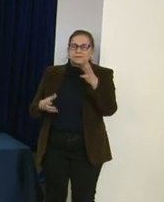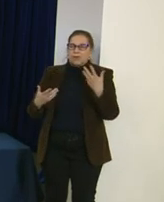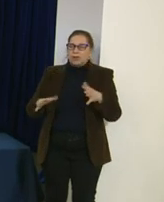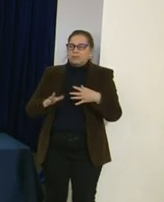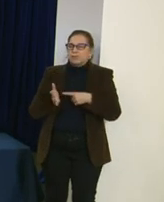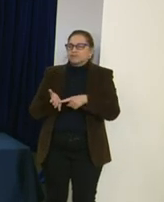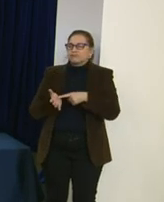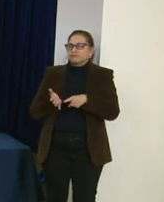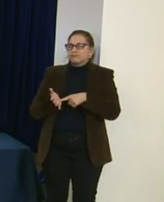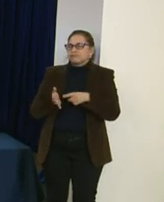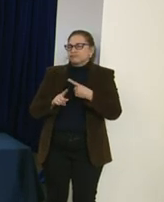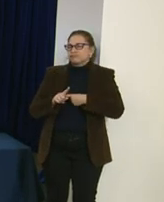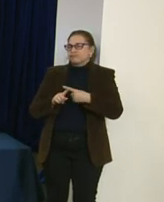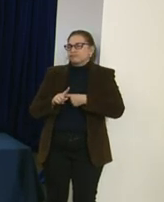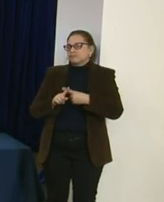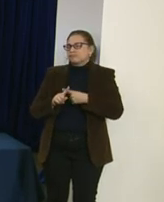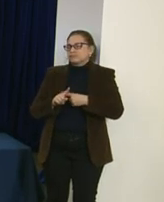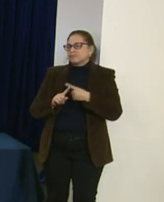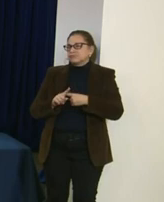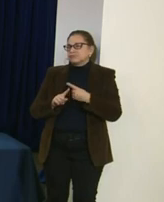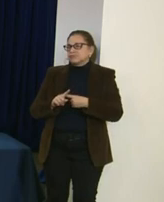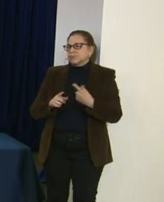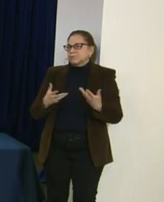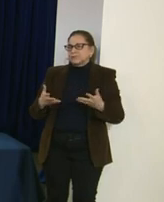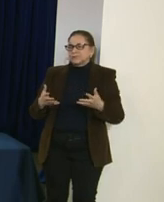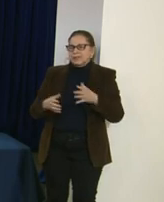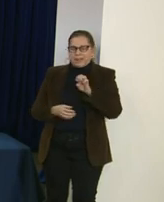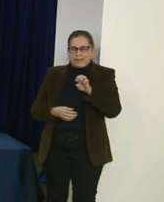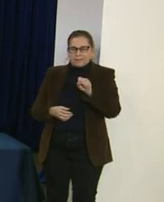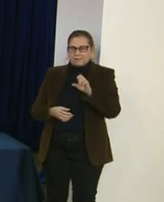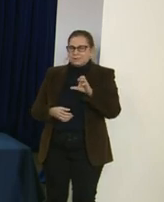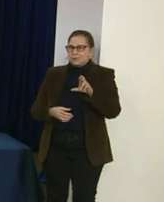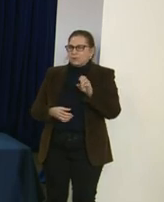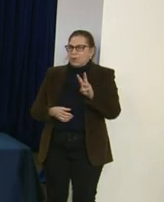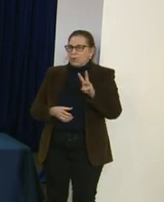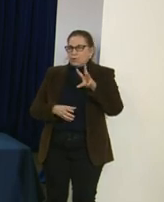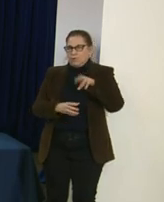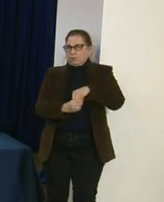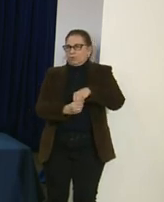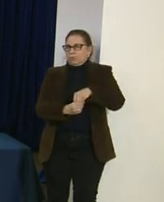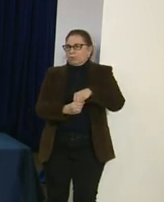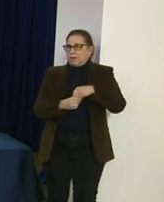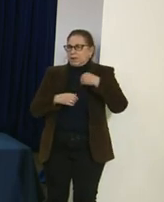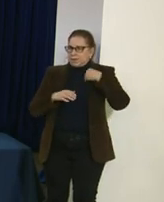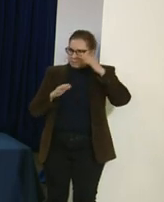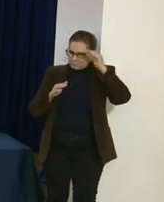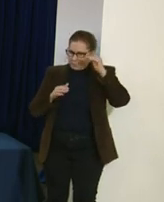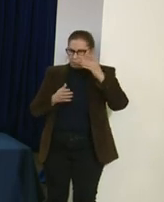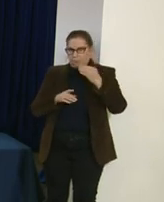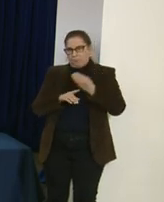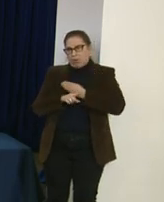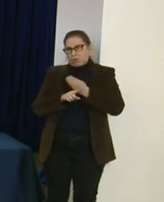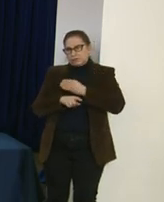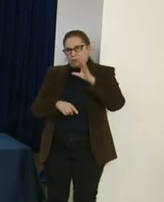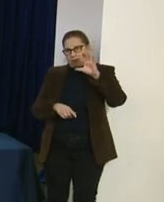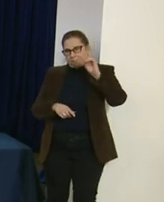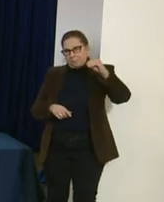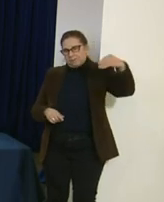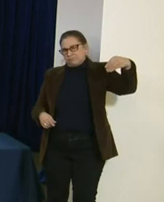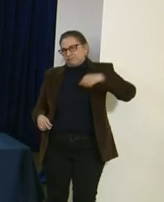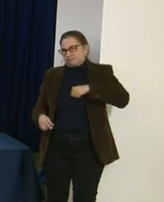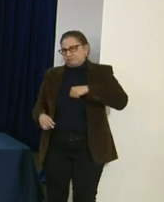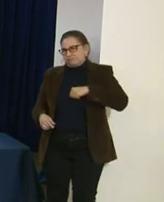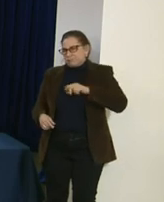in escrow, so we expect those payments from the mortgage companies. Other people may not be in that situation